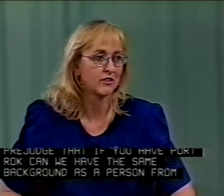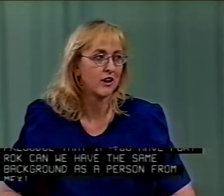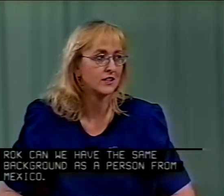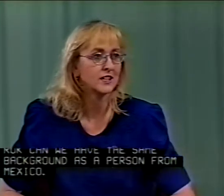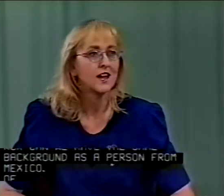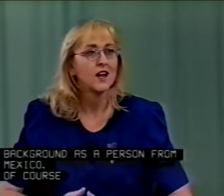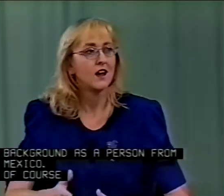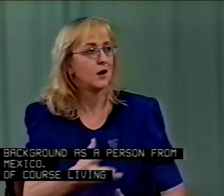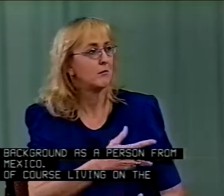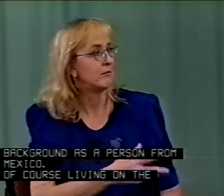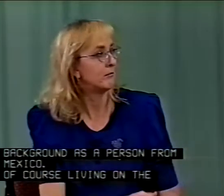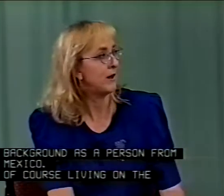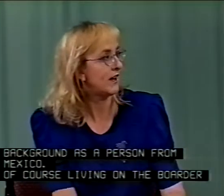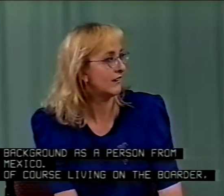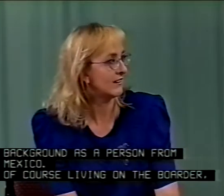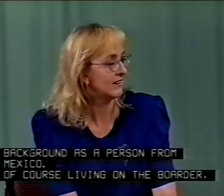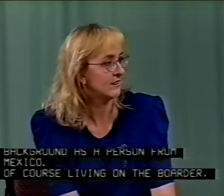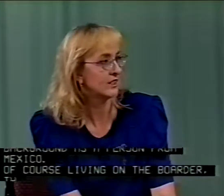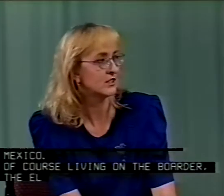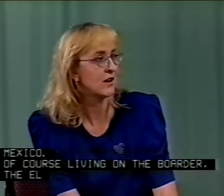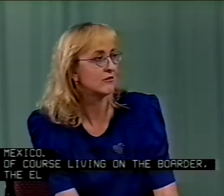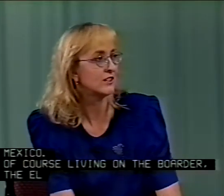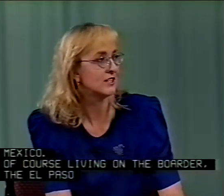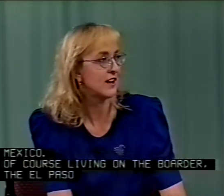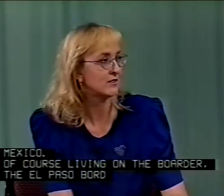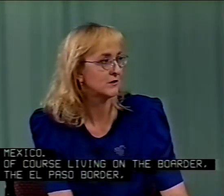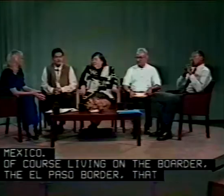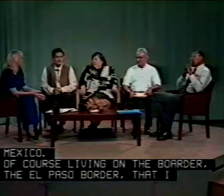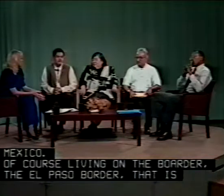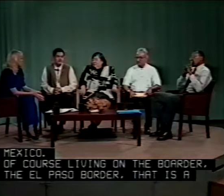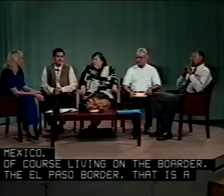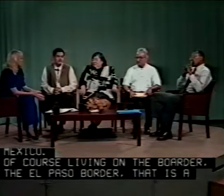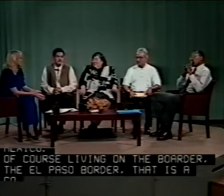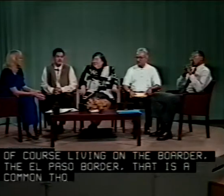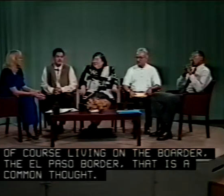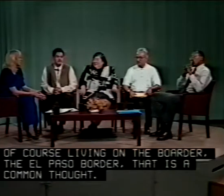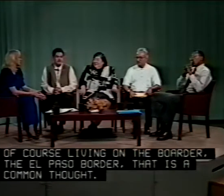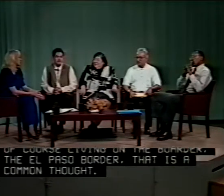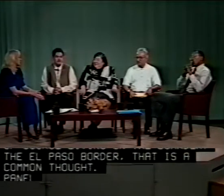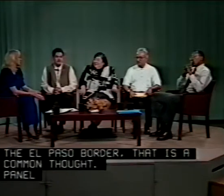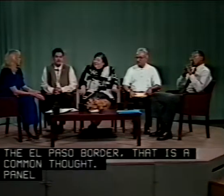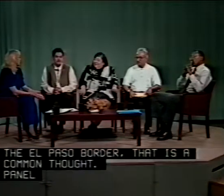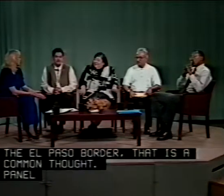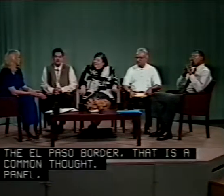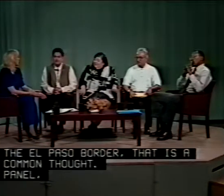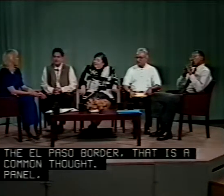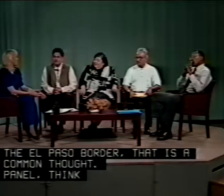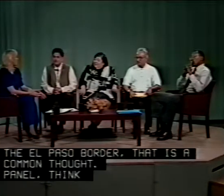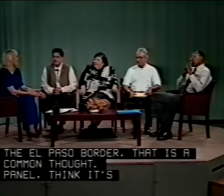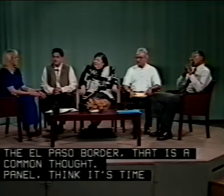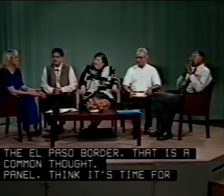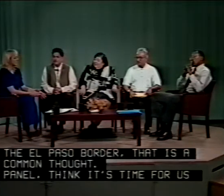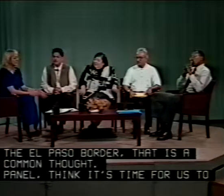thought. Panel, I think it's time for us to have some discussions on some of the themes that we've been brought up.